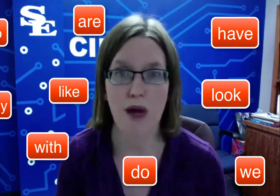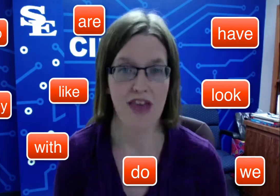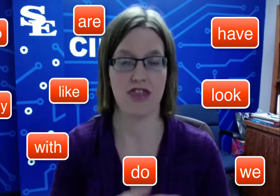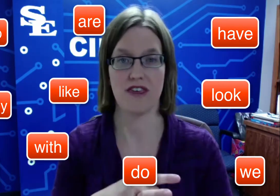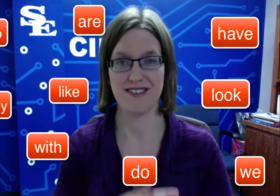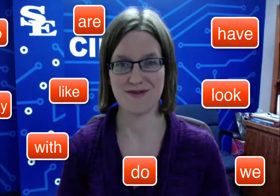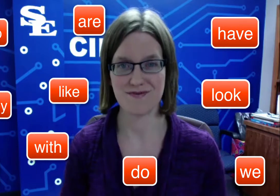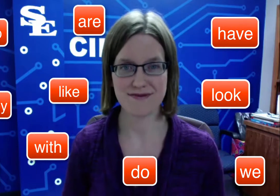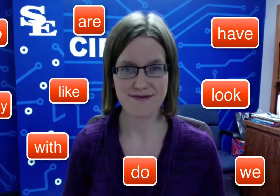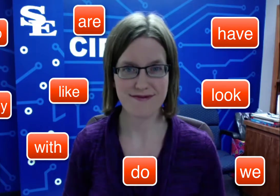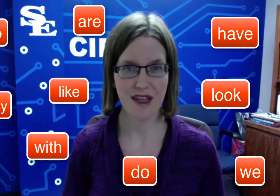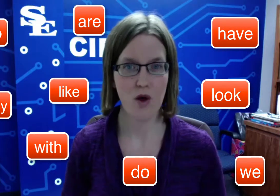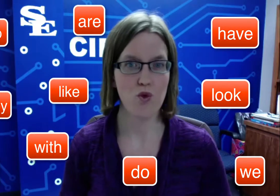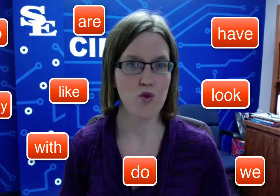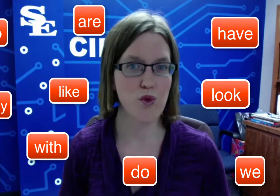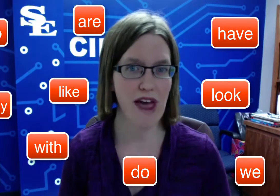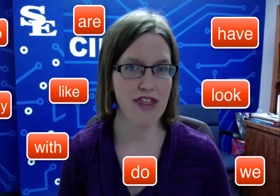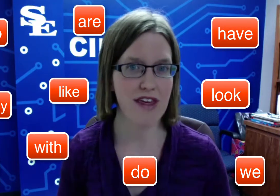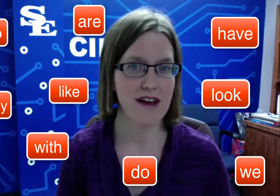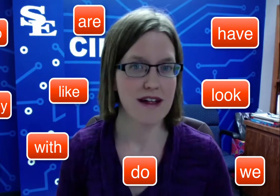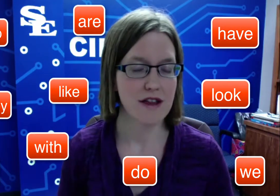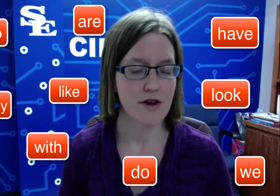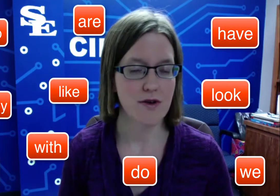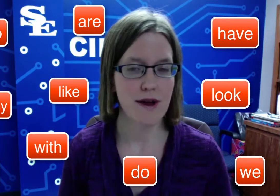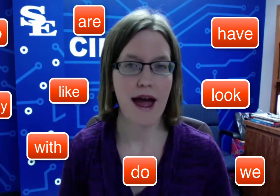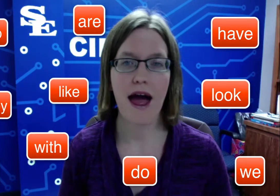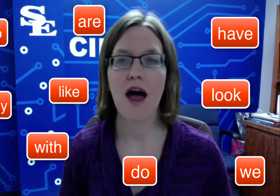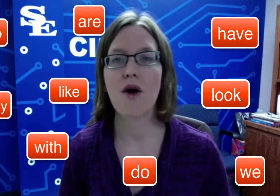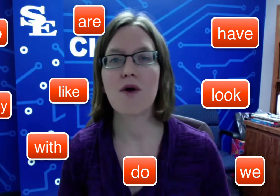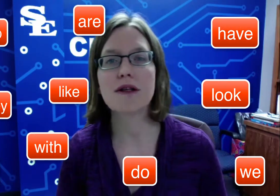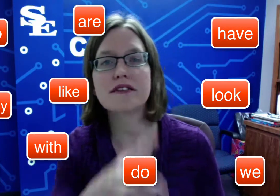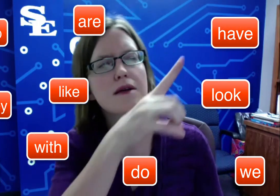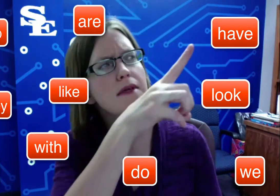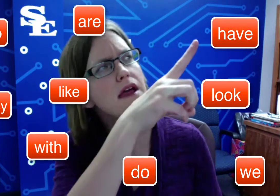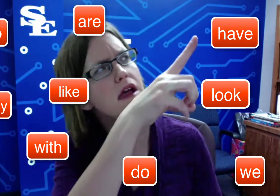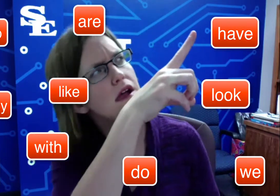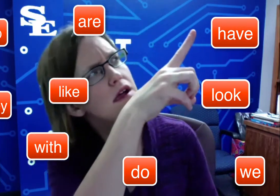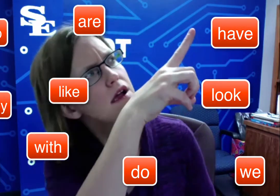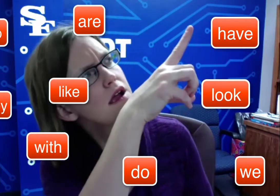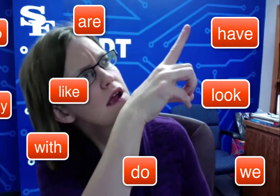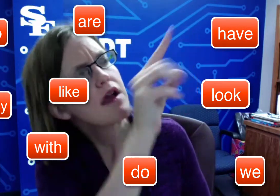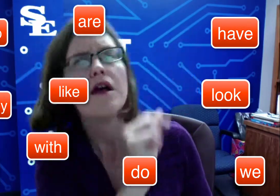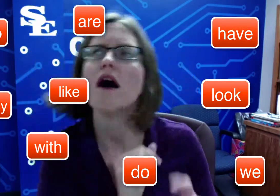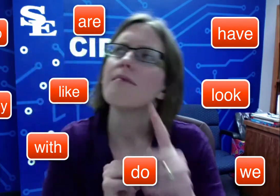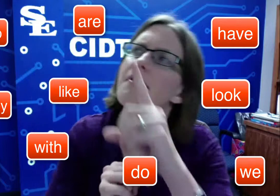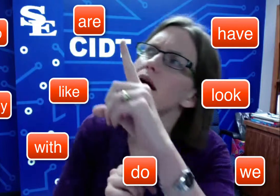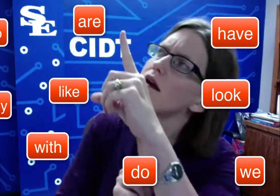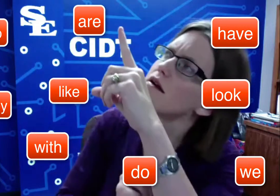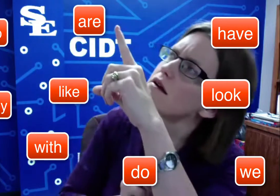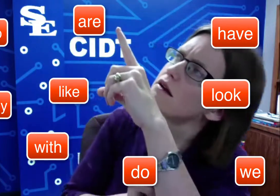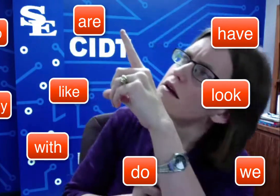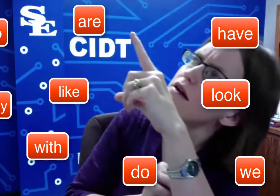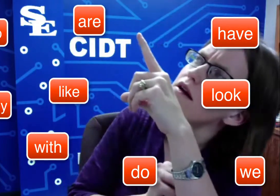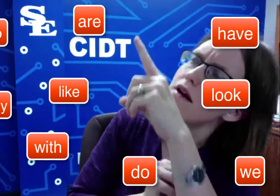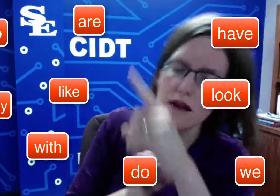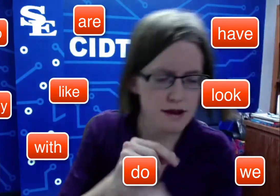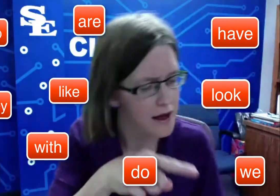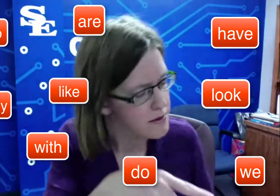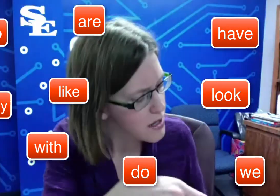with. With. Look around. Is it up there? Up there? Down